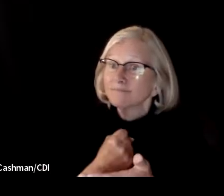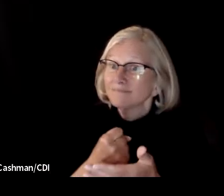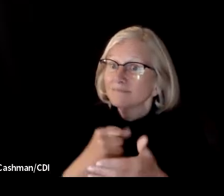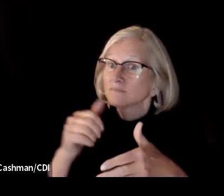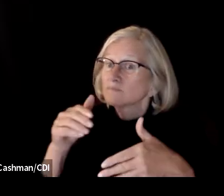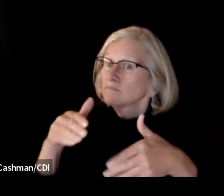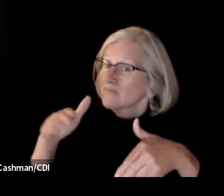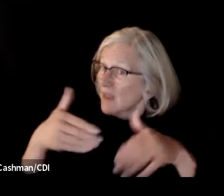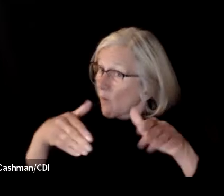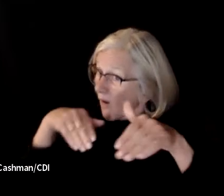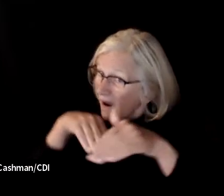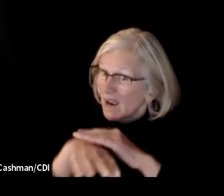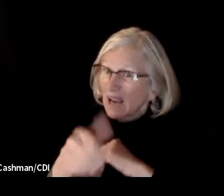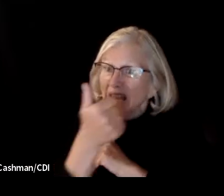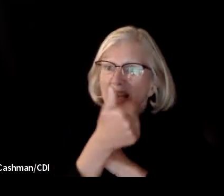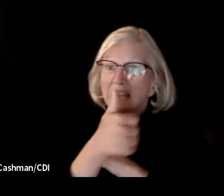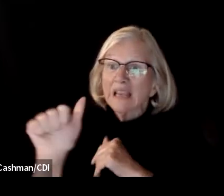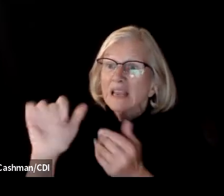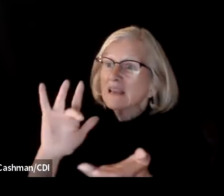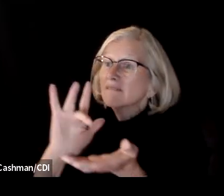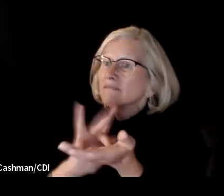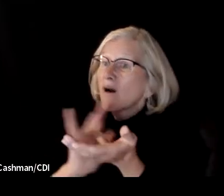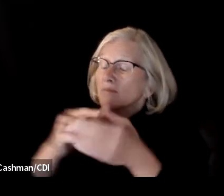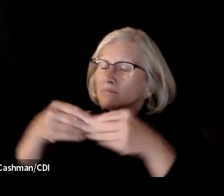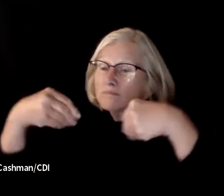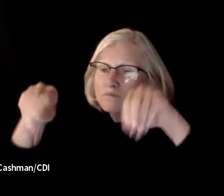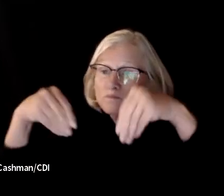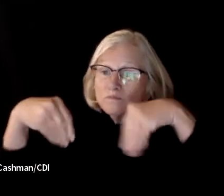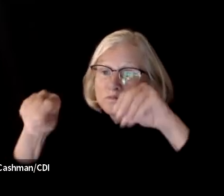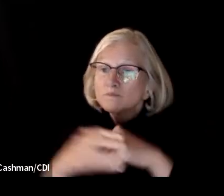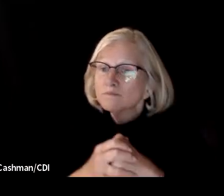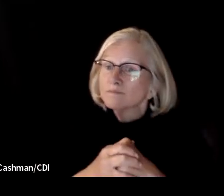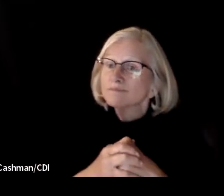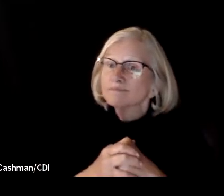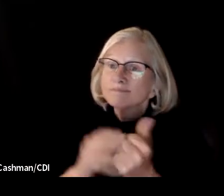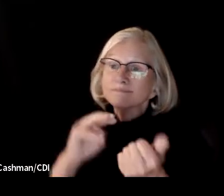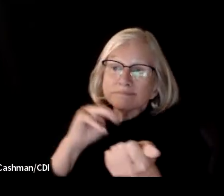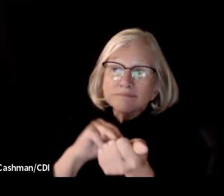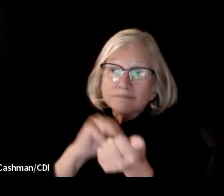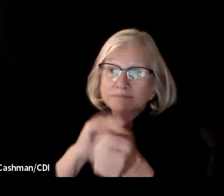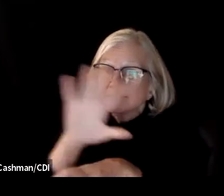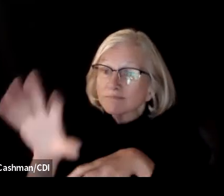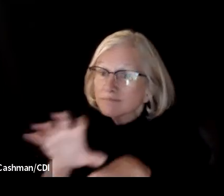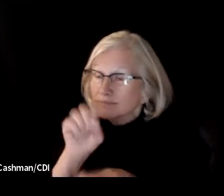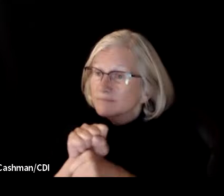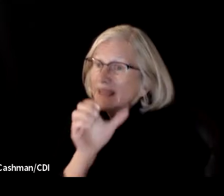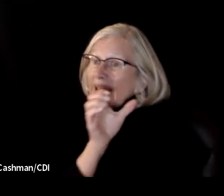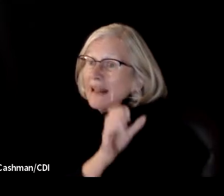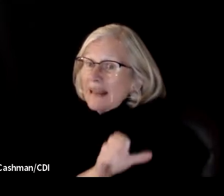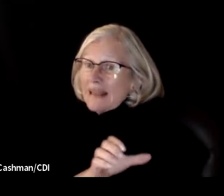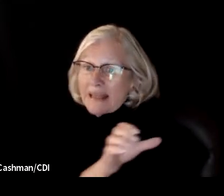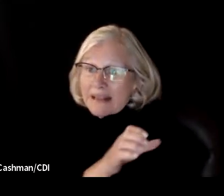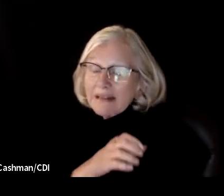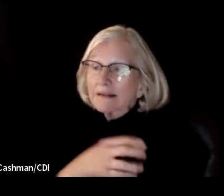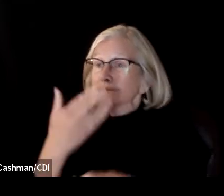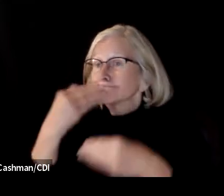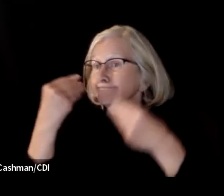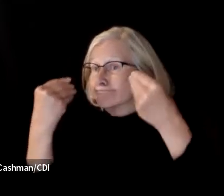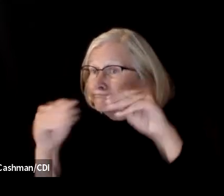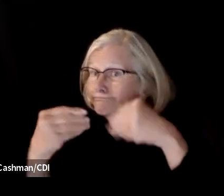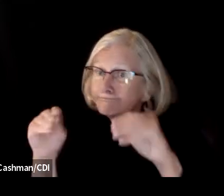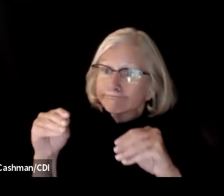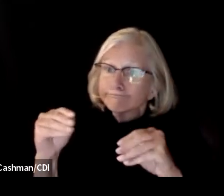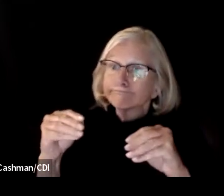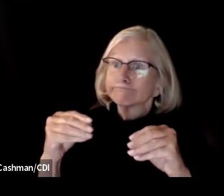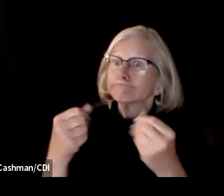pharmacies, making appointments at clinics and hospitals, signing up for events sponsored by local public health departments or community